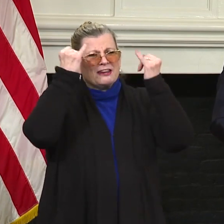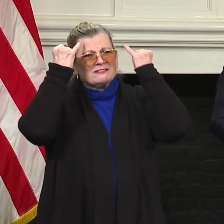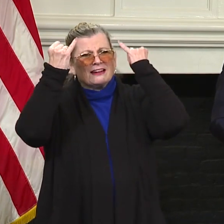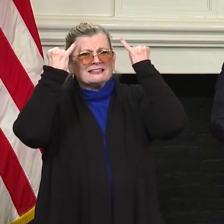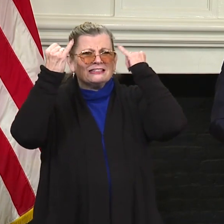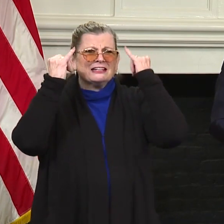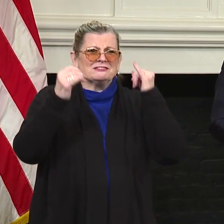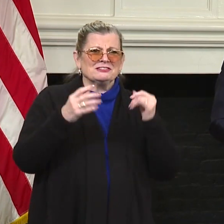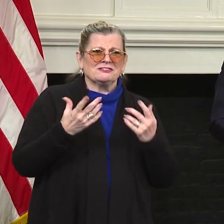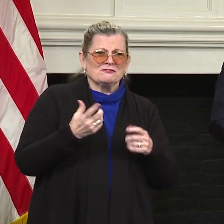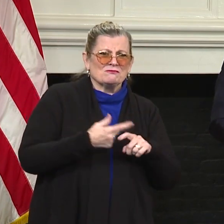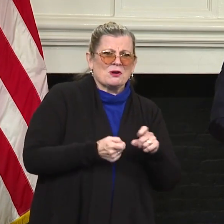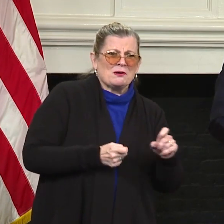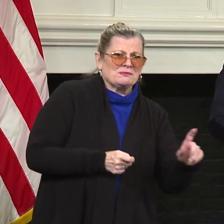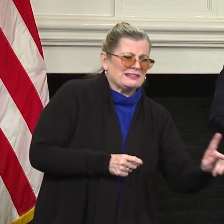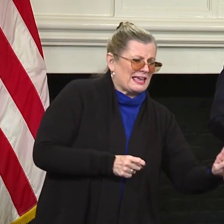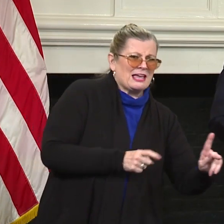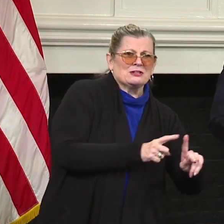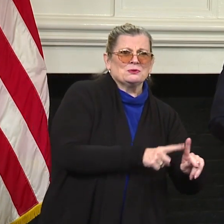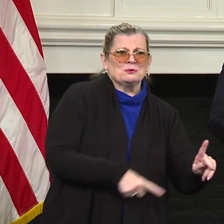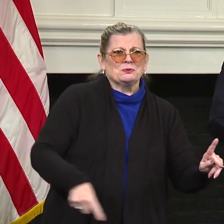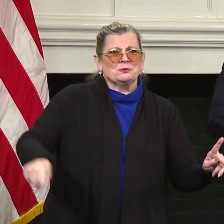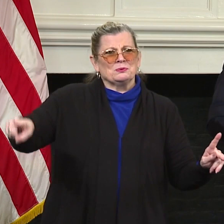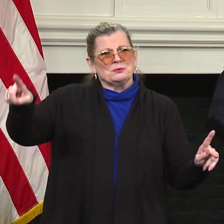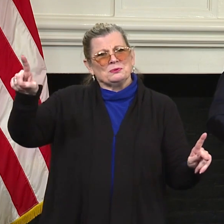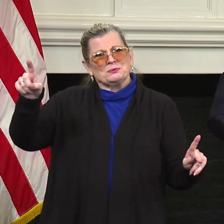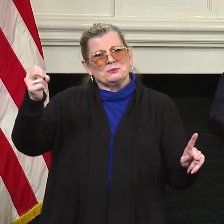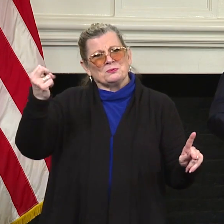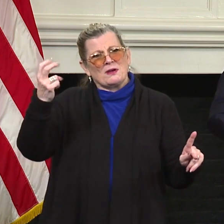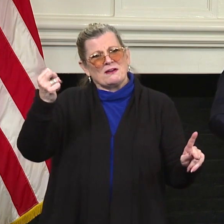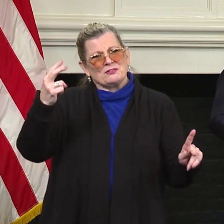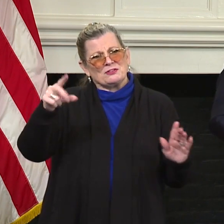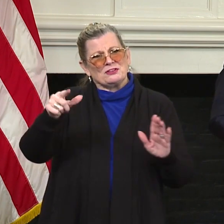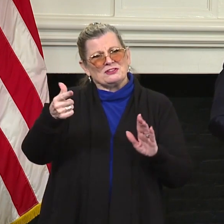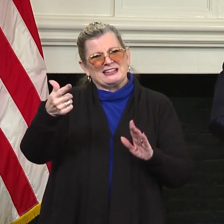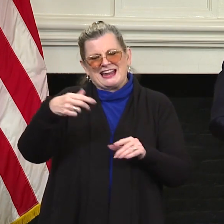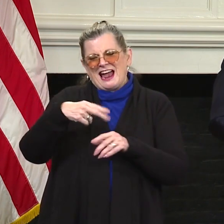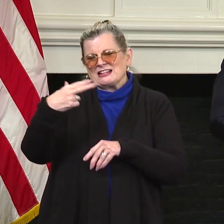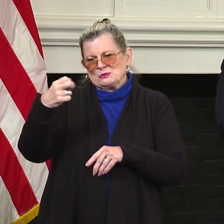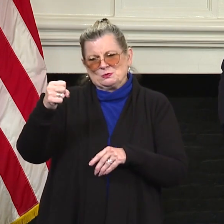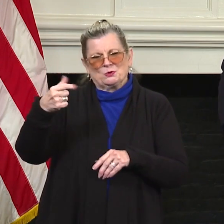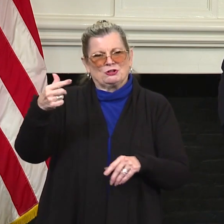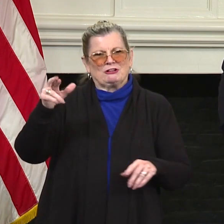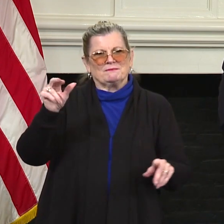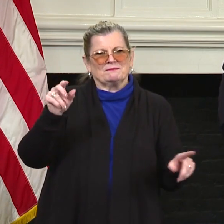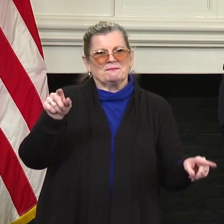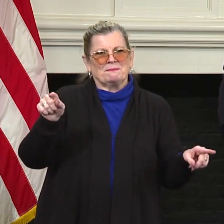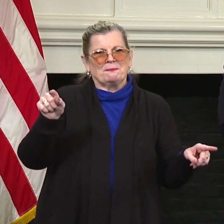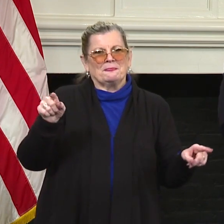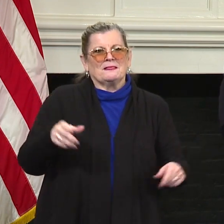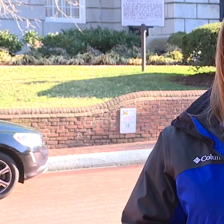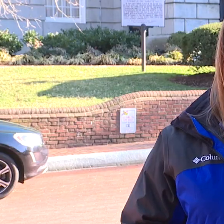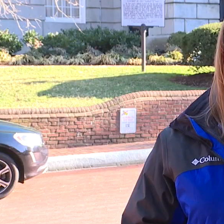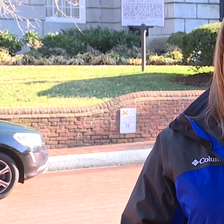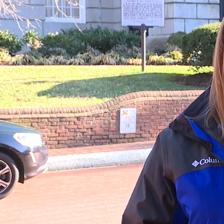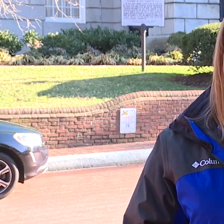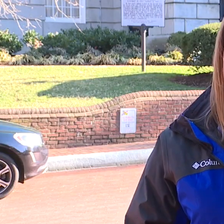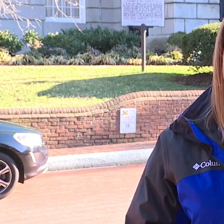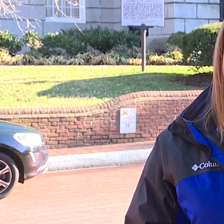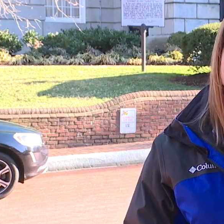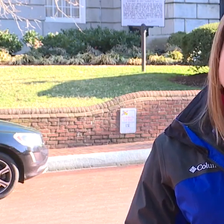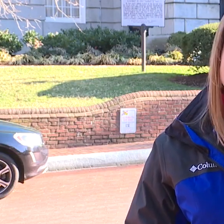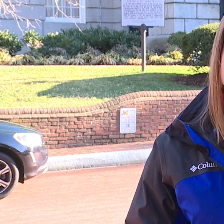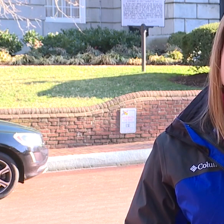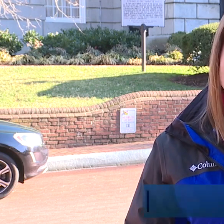12 to submit posters which depict the theme celebrating Maryland's healthcare heroes. The first